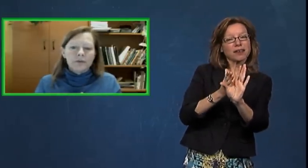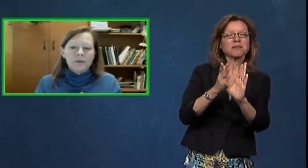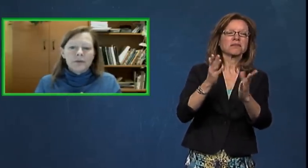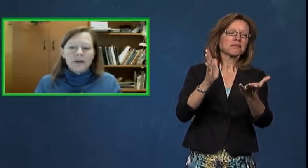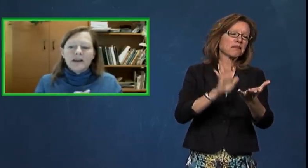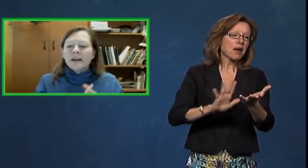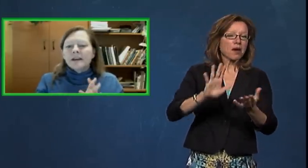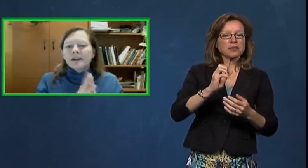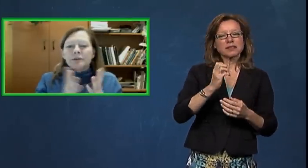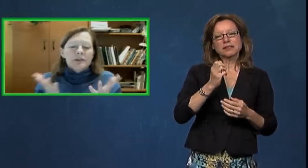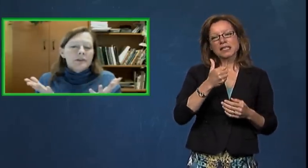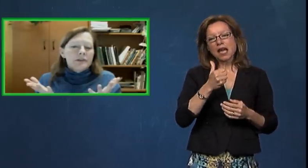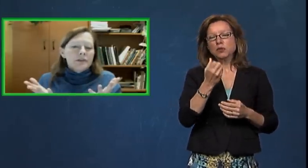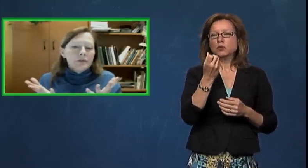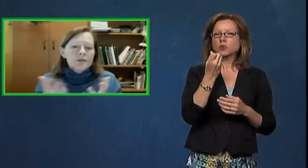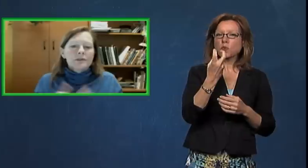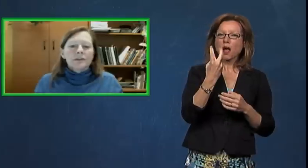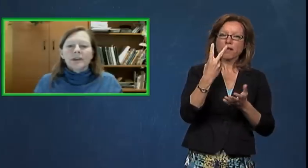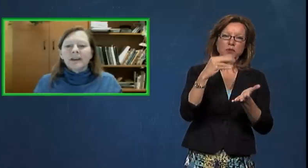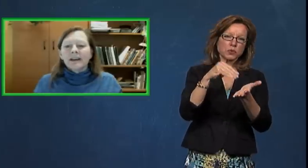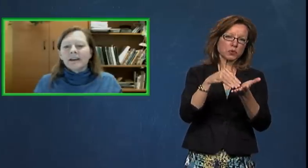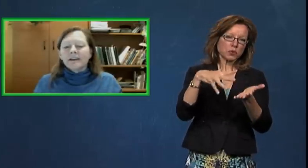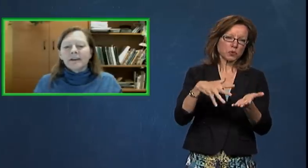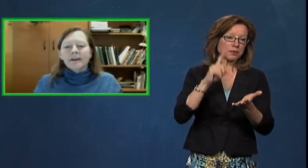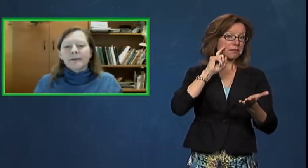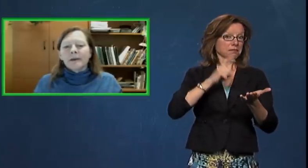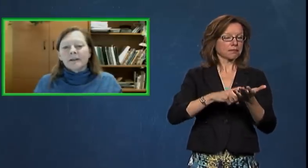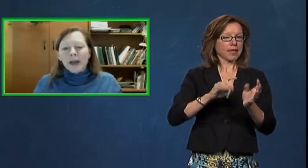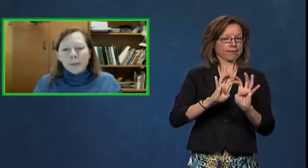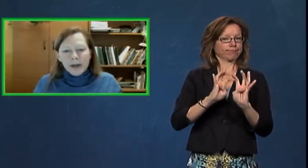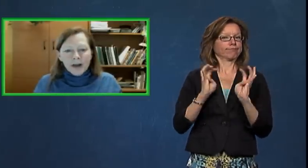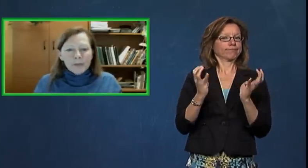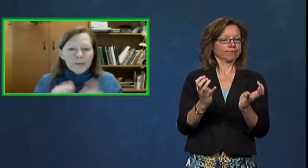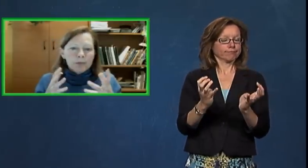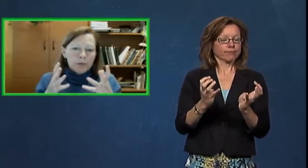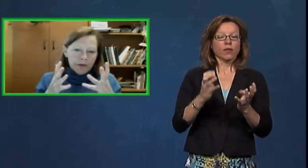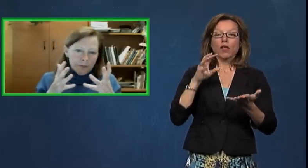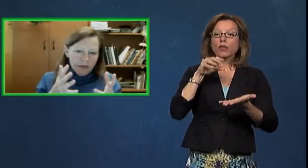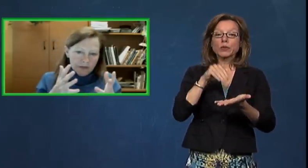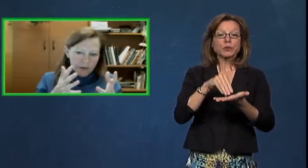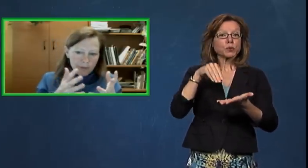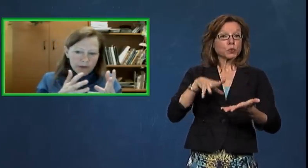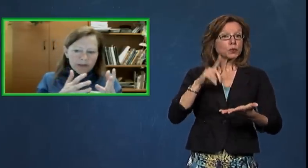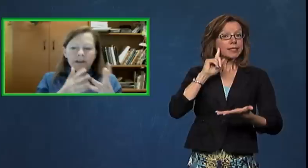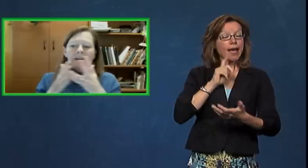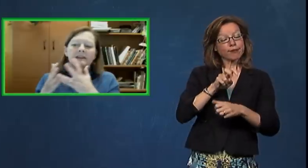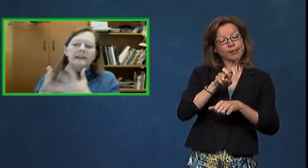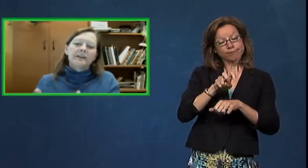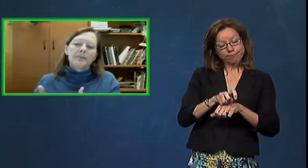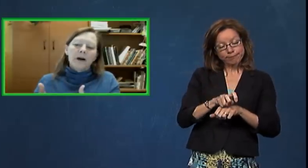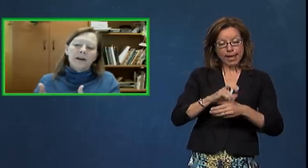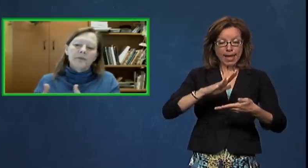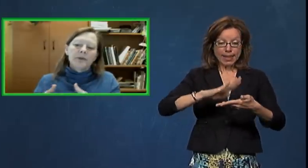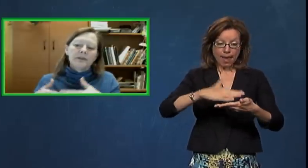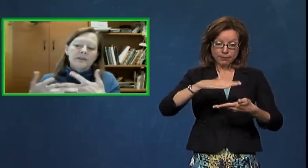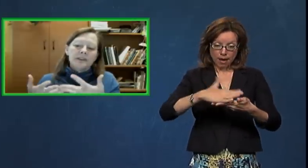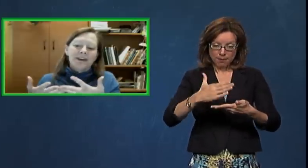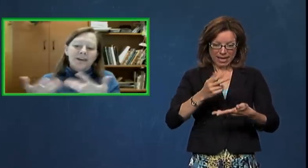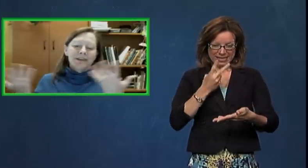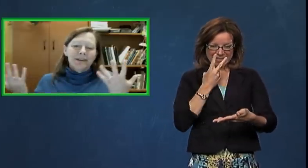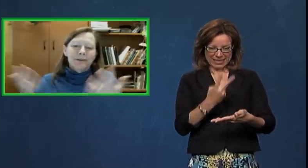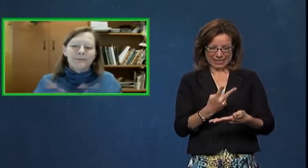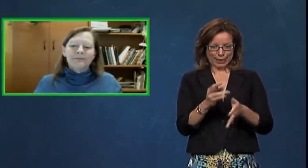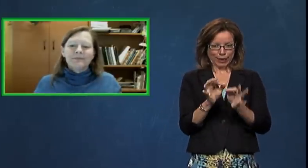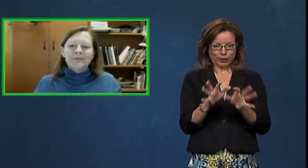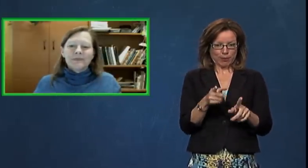horseshoe. You see the student looking at a laptop with me interpreting, and then on the bottom you can see